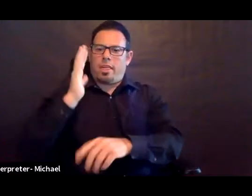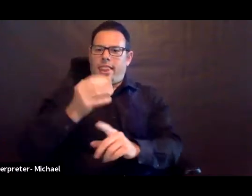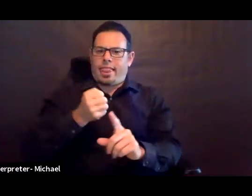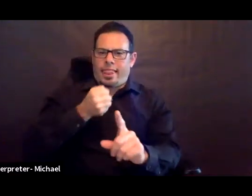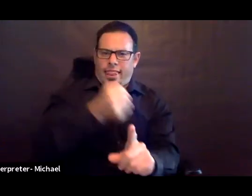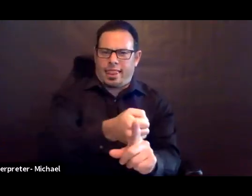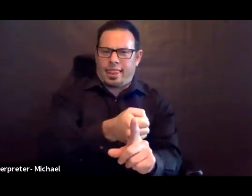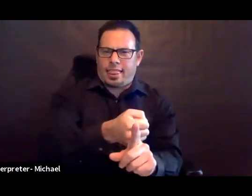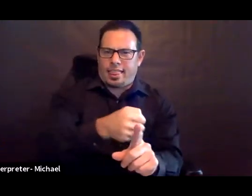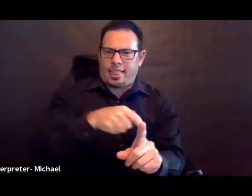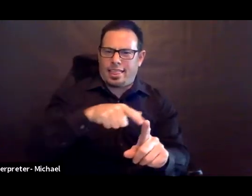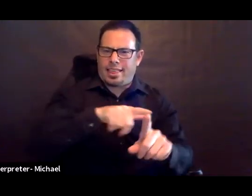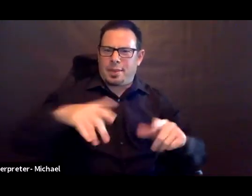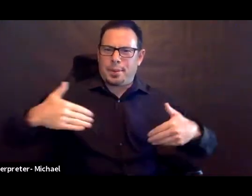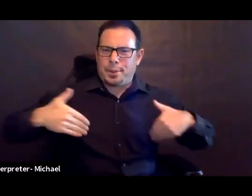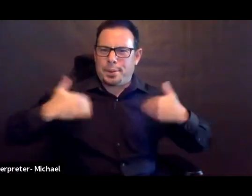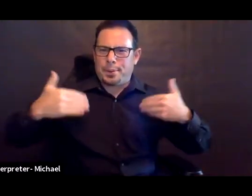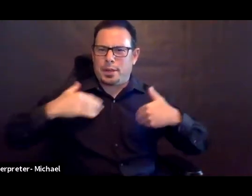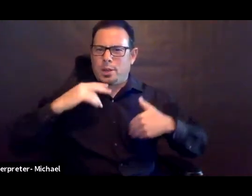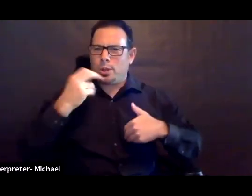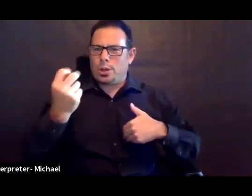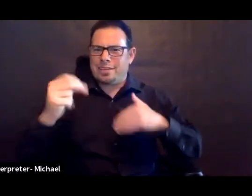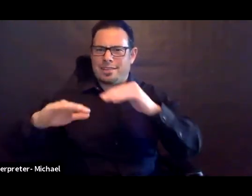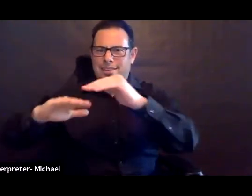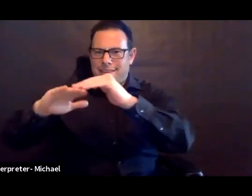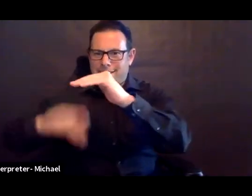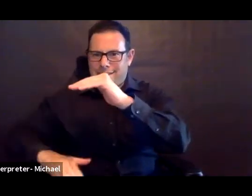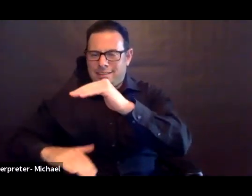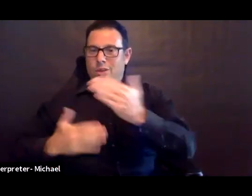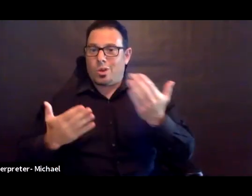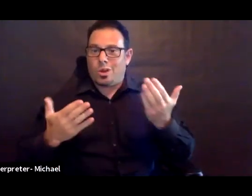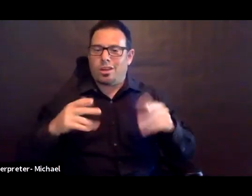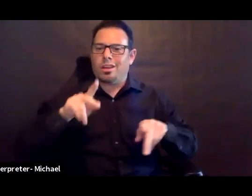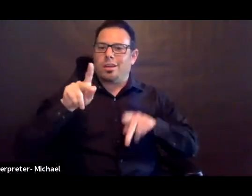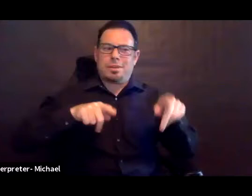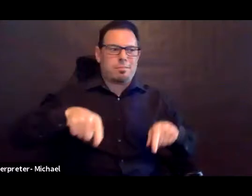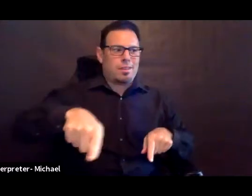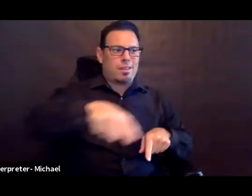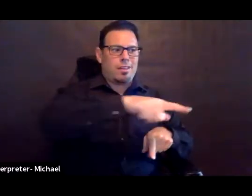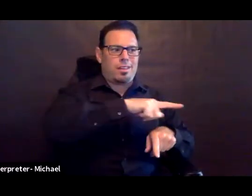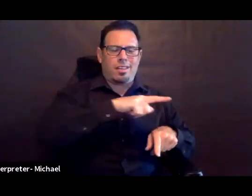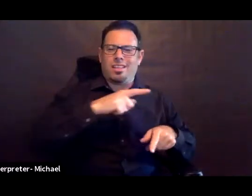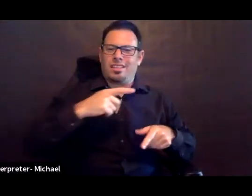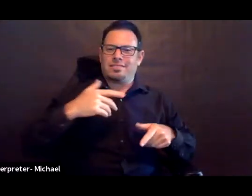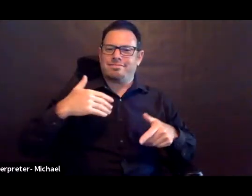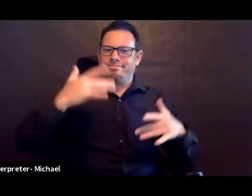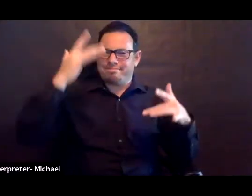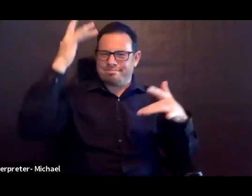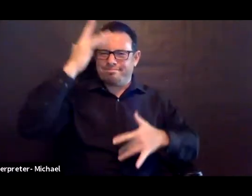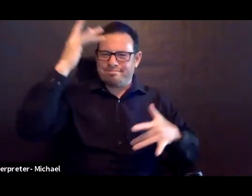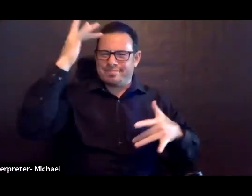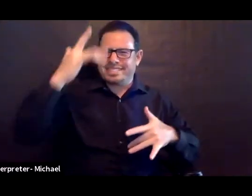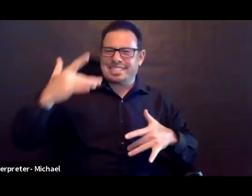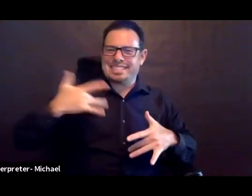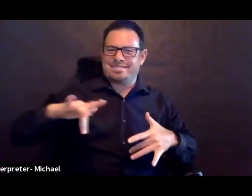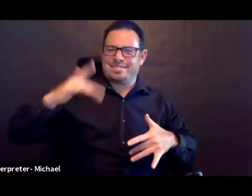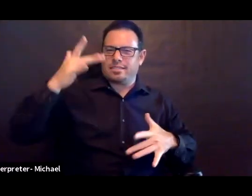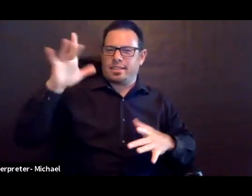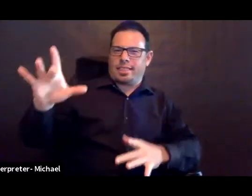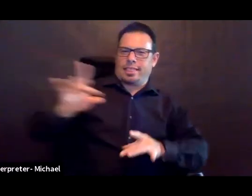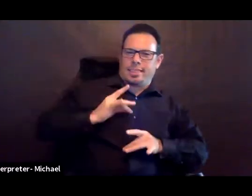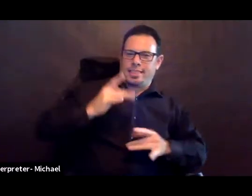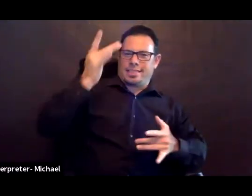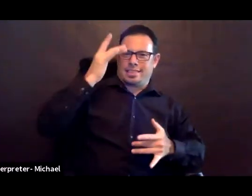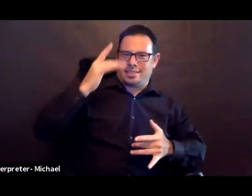of some of the fun things we do in summer, other big public gatherings like the state fair. Being vaccinated in advance of